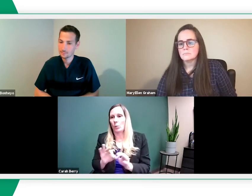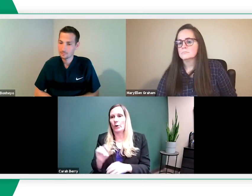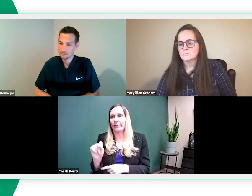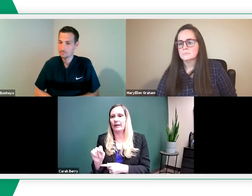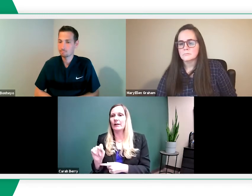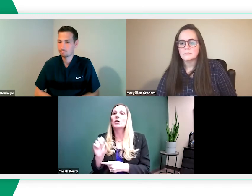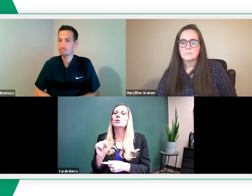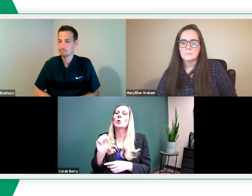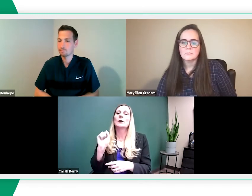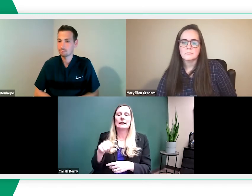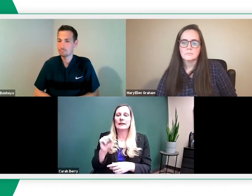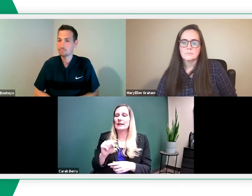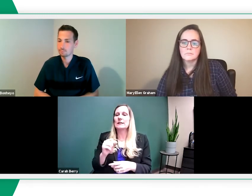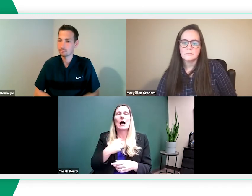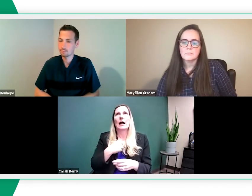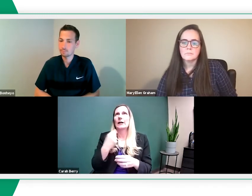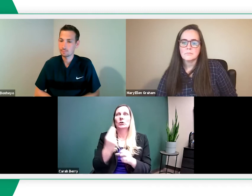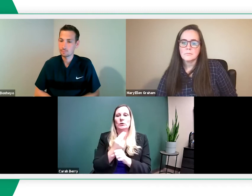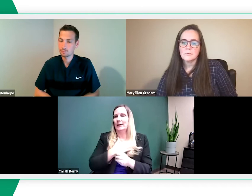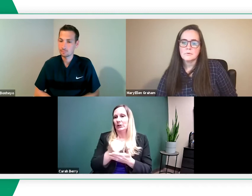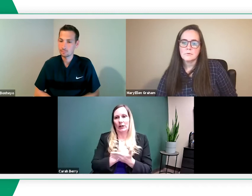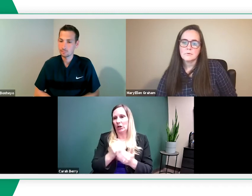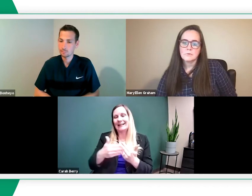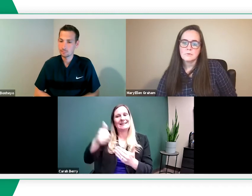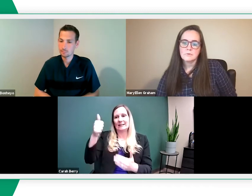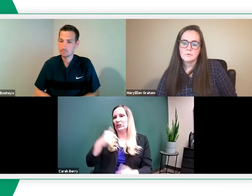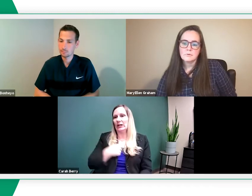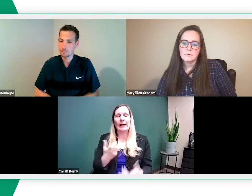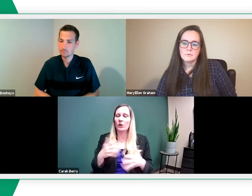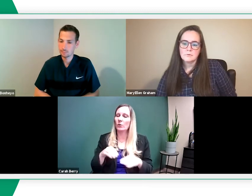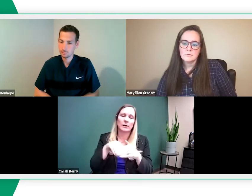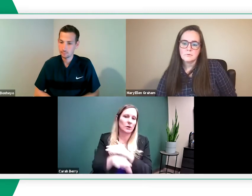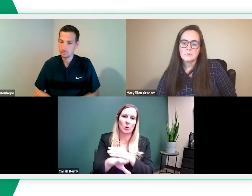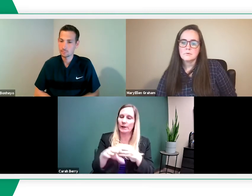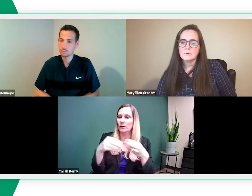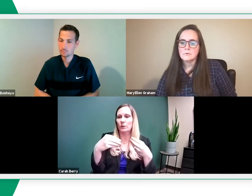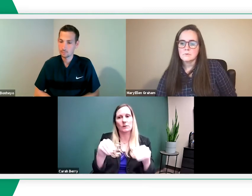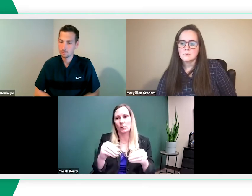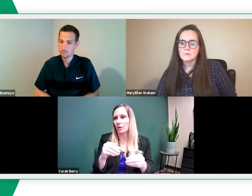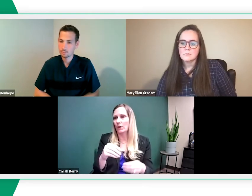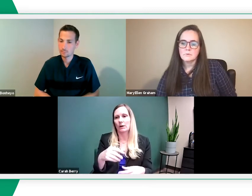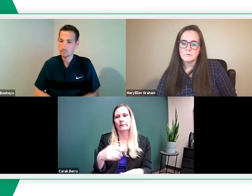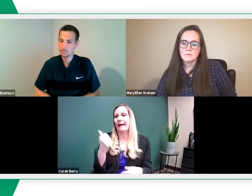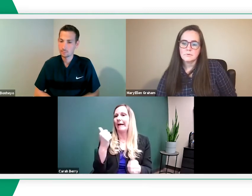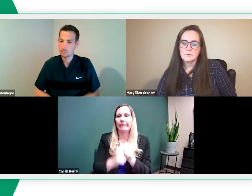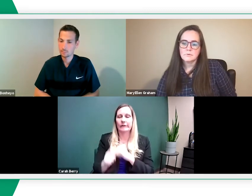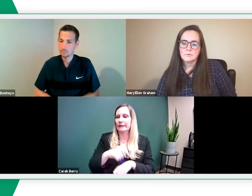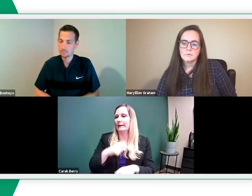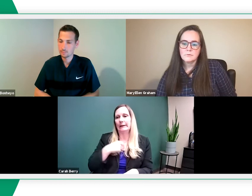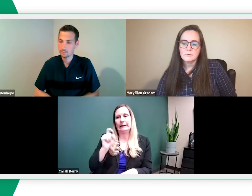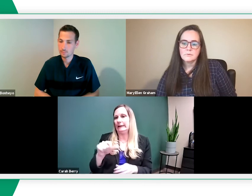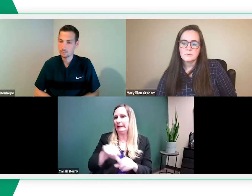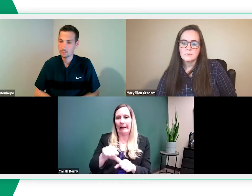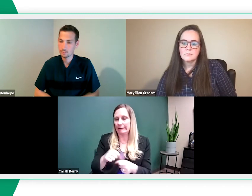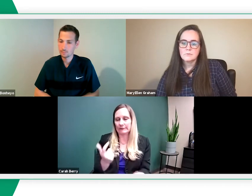it, then it wouldn't be worth it to me. So I use my card in the easiest way. I will not